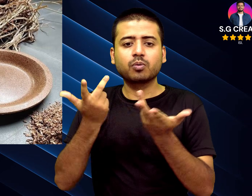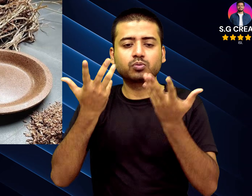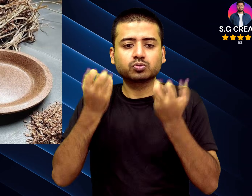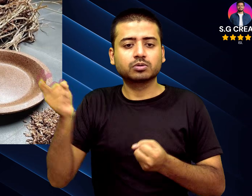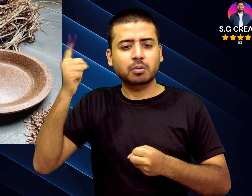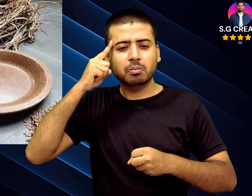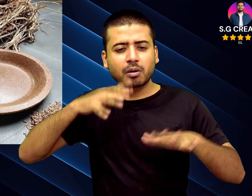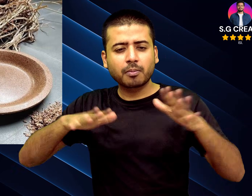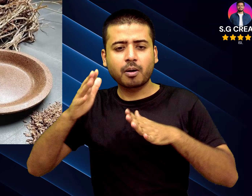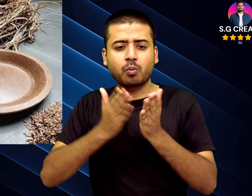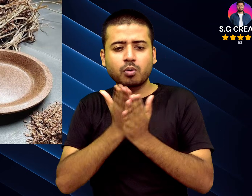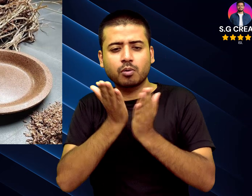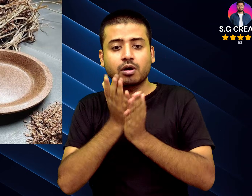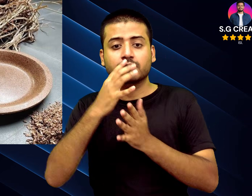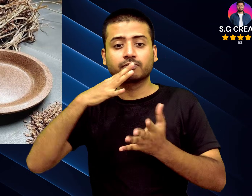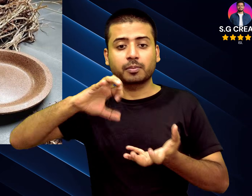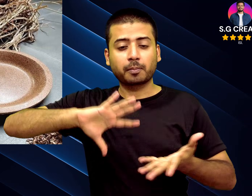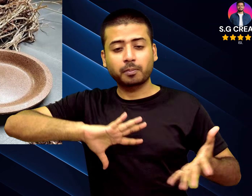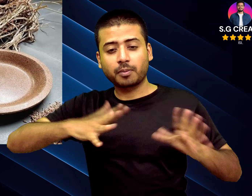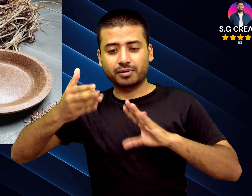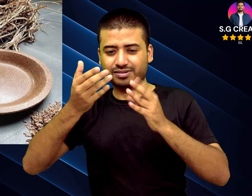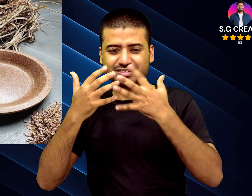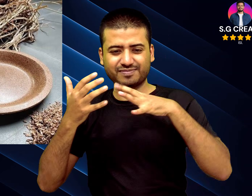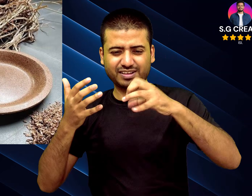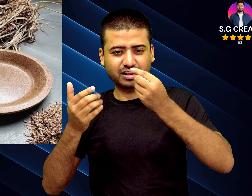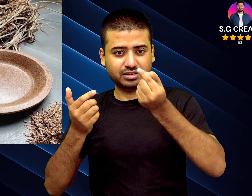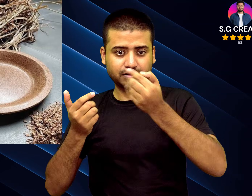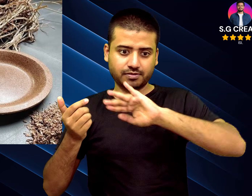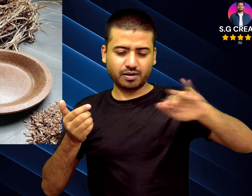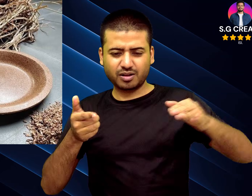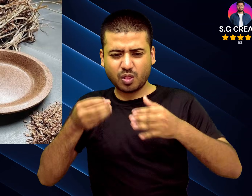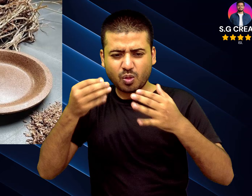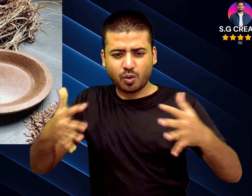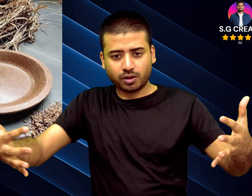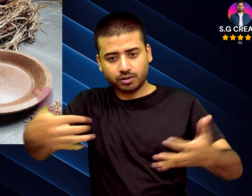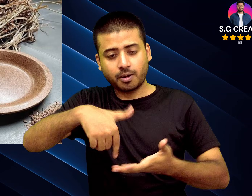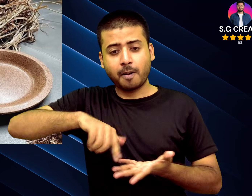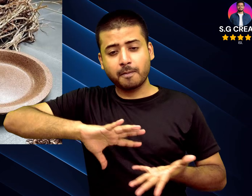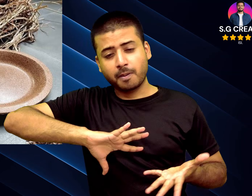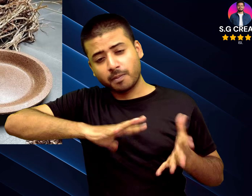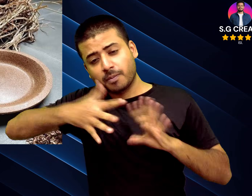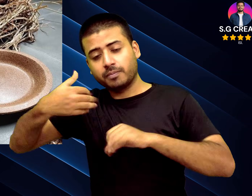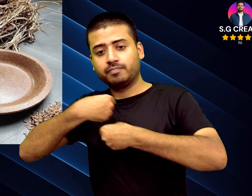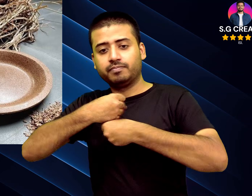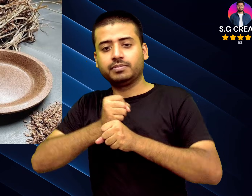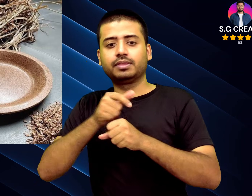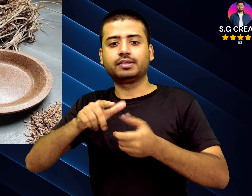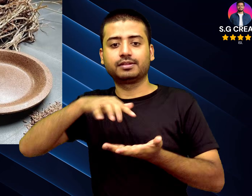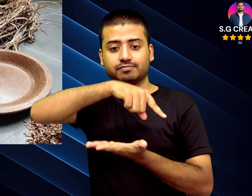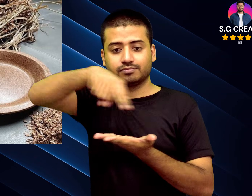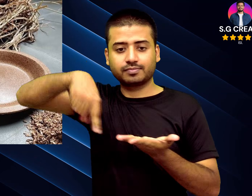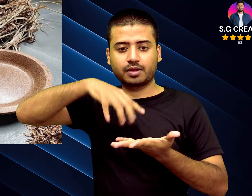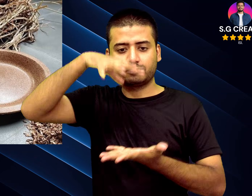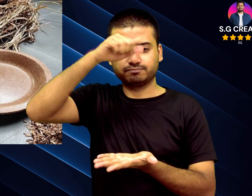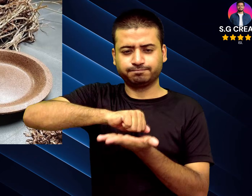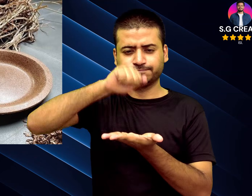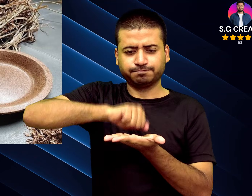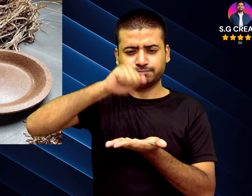hardness, thermal resistance, and water-repelling properties, while lignin acts as a natural polymer. When processed correctly,